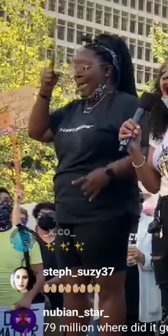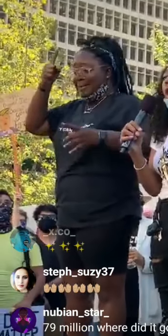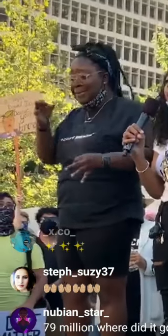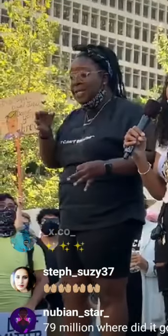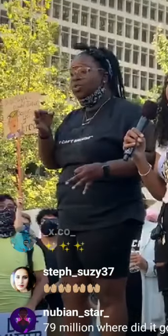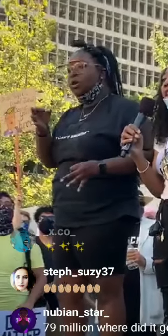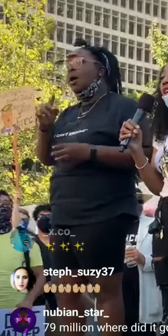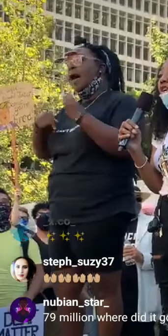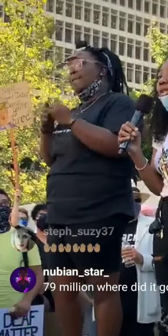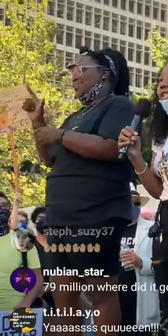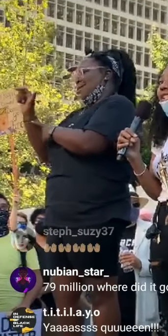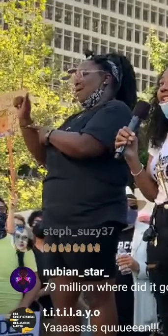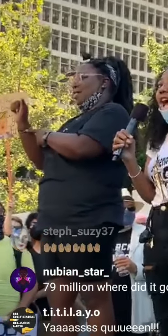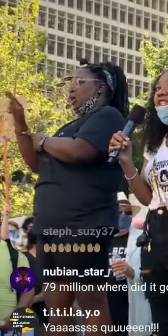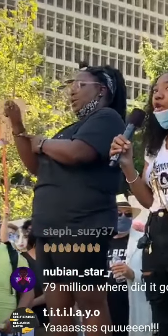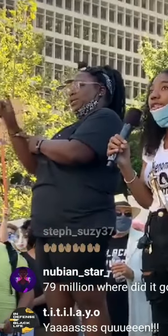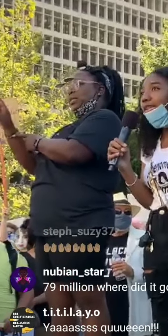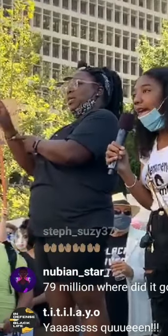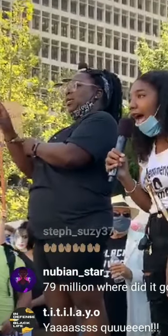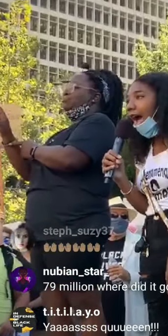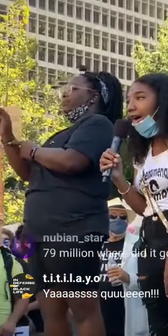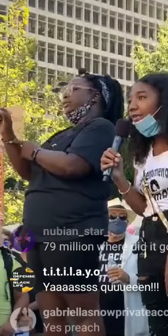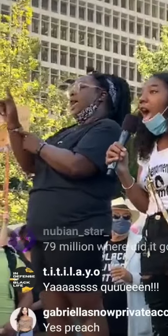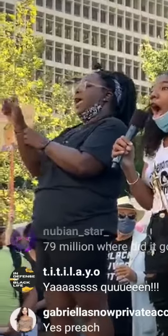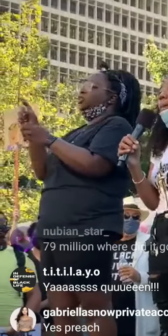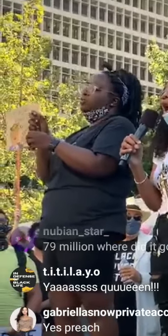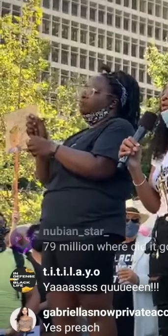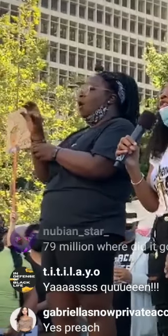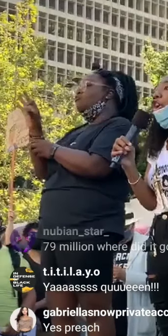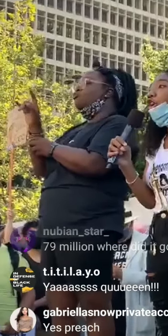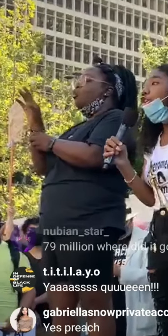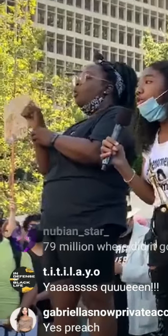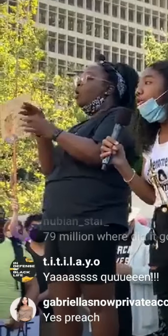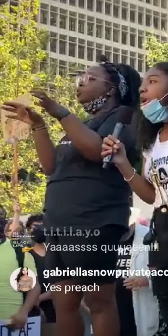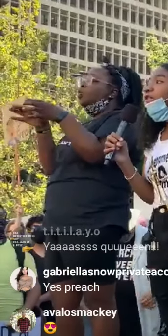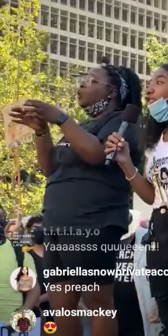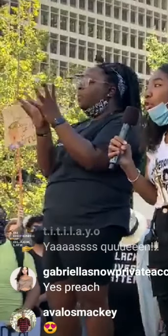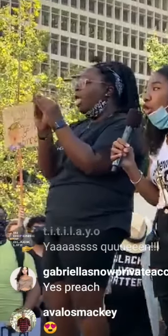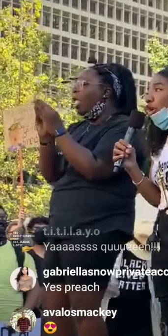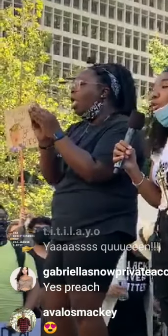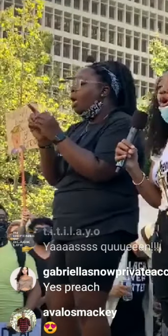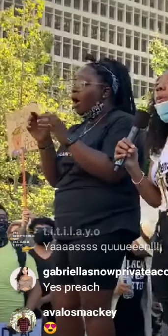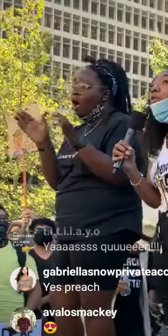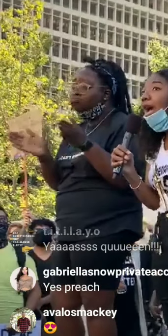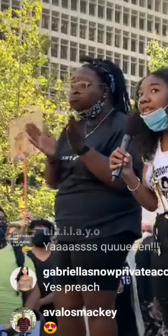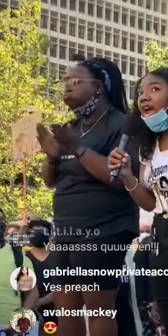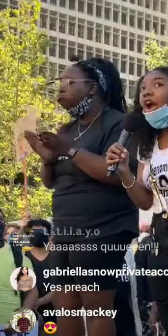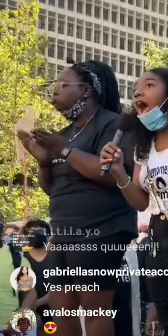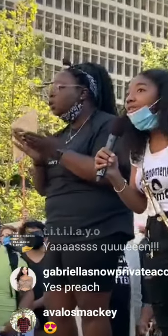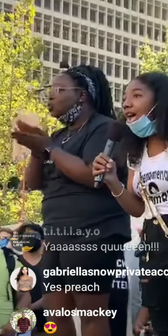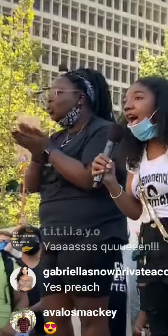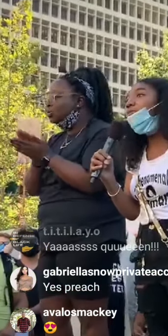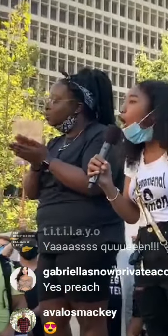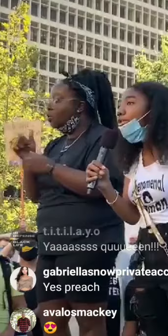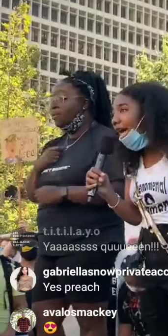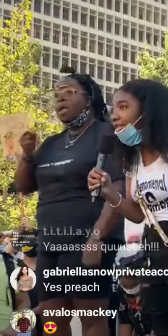that decision about the LAUSD's task force that they have, about what they're gonna do for schools, we'll be right